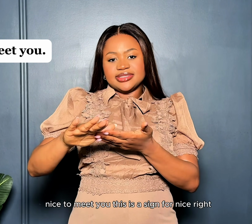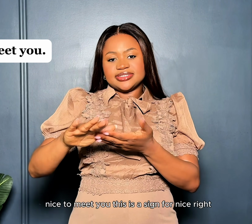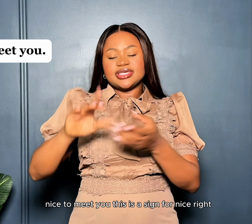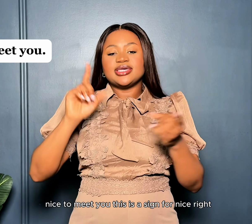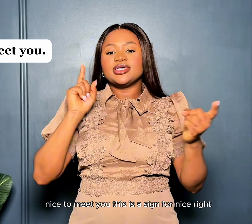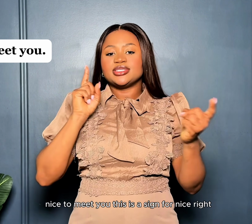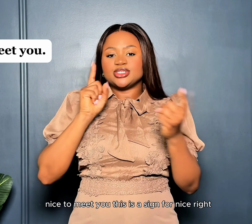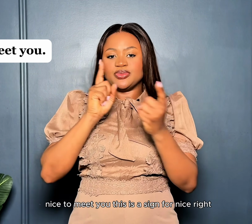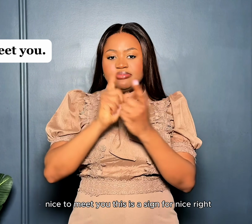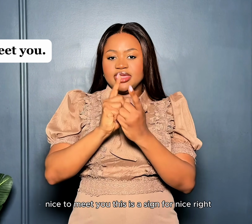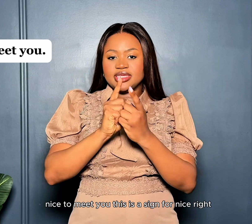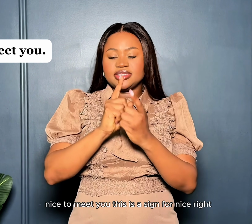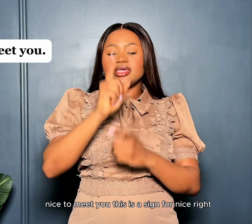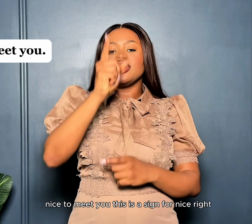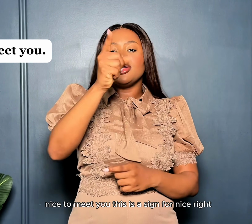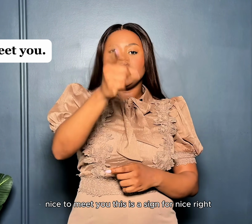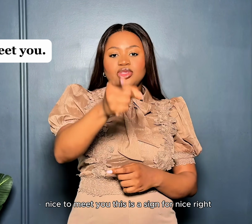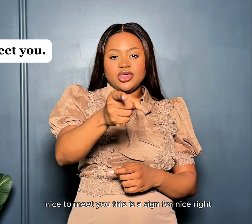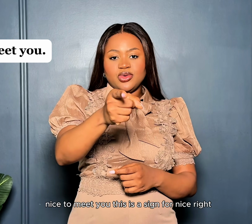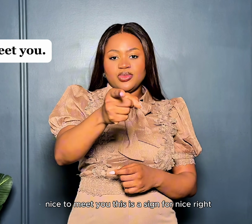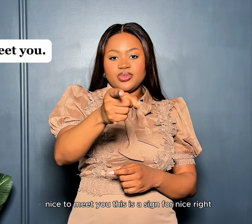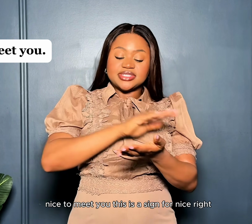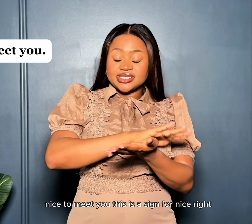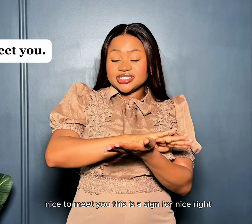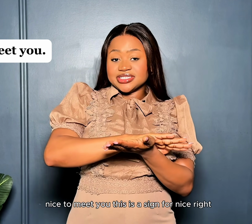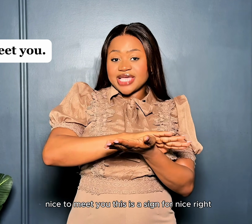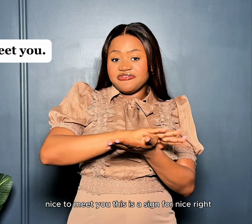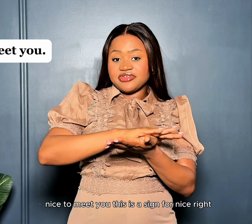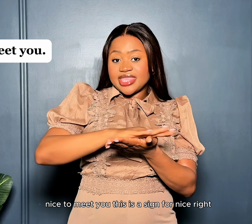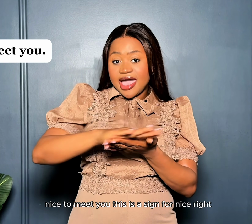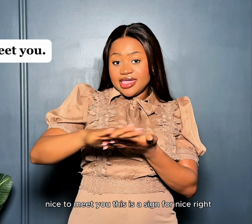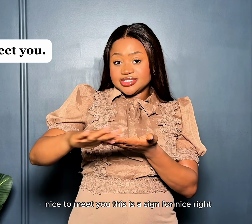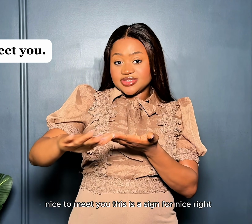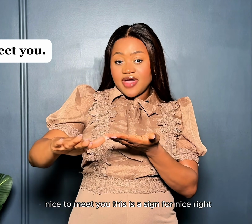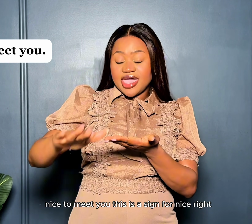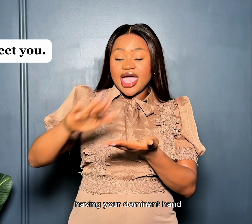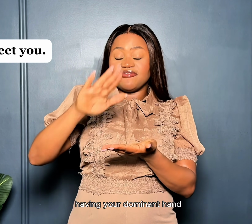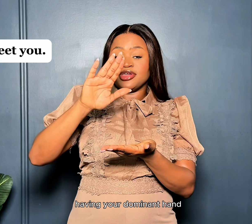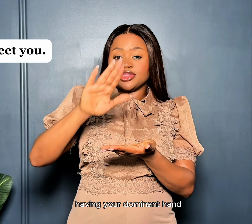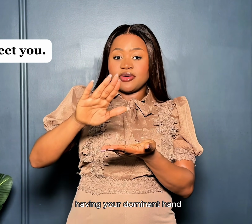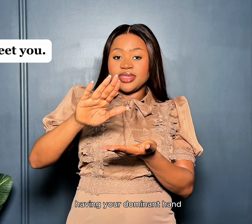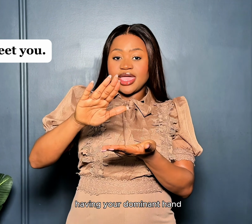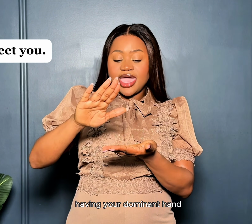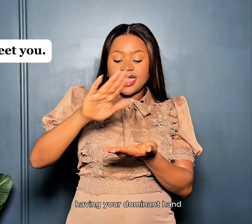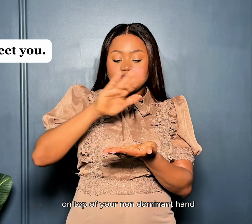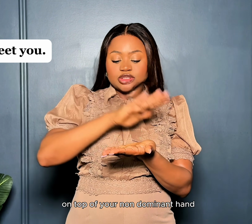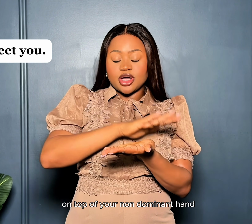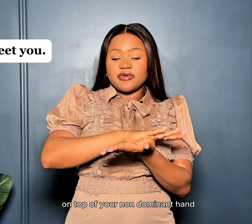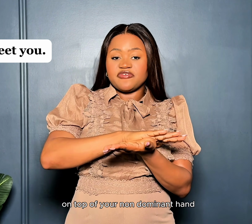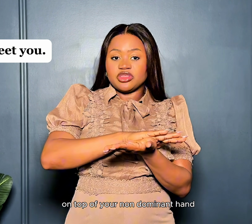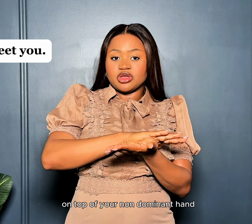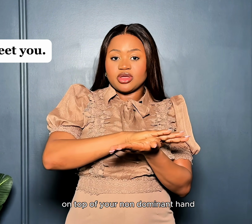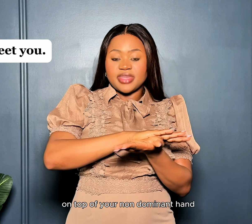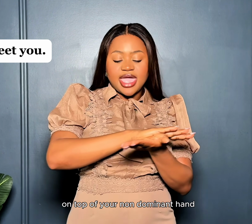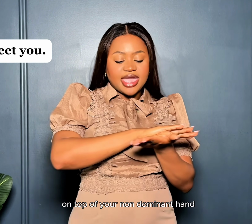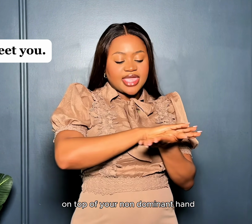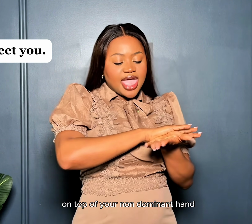Nice to meet you. This is a sign for nice, right? Having your dominant hand on top of your non-dominant hand and